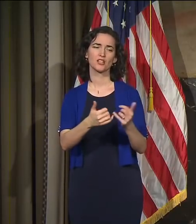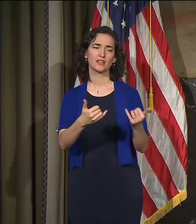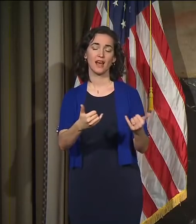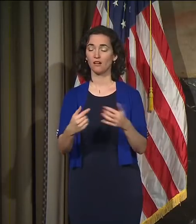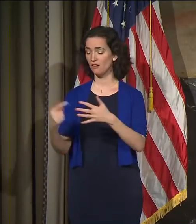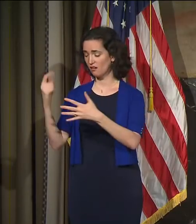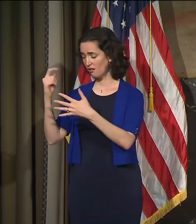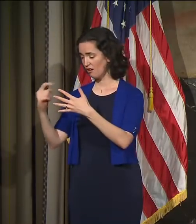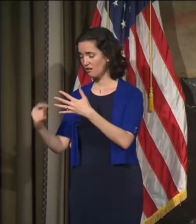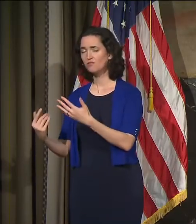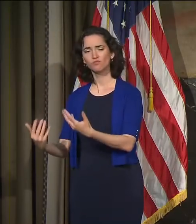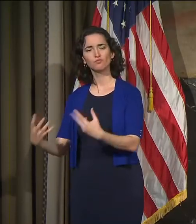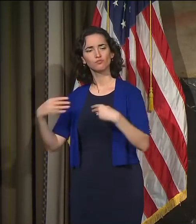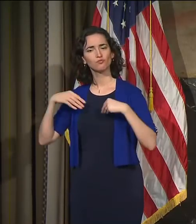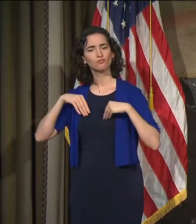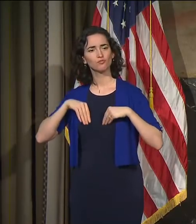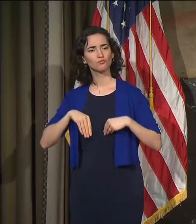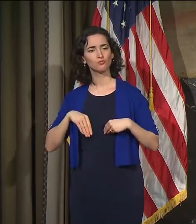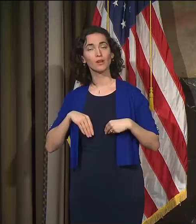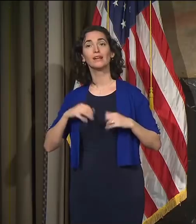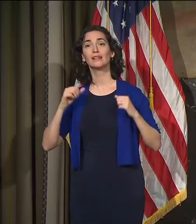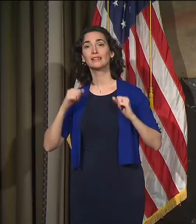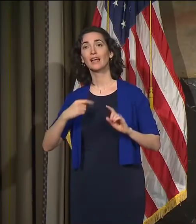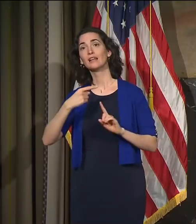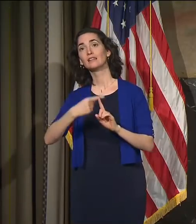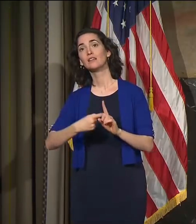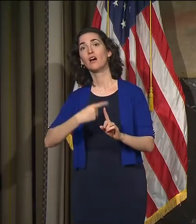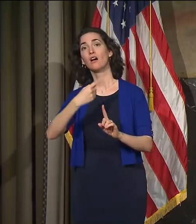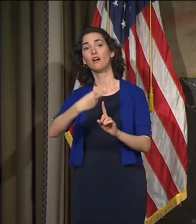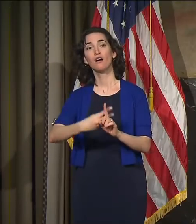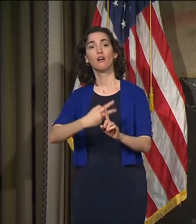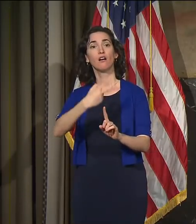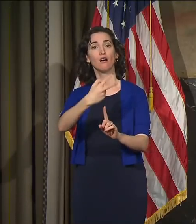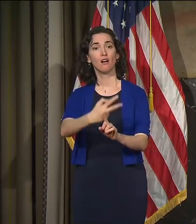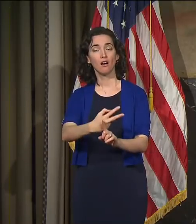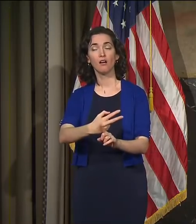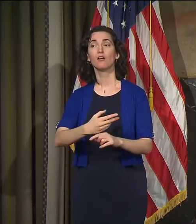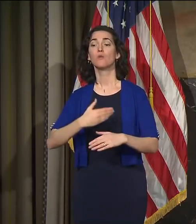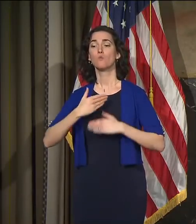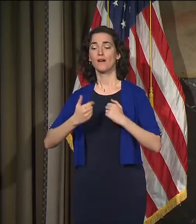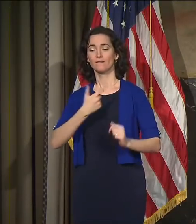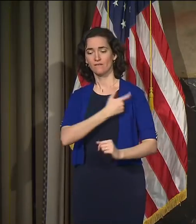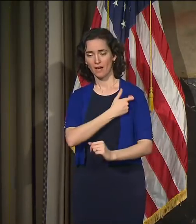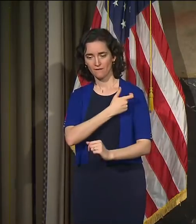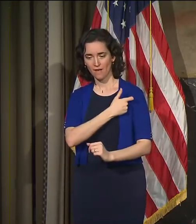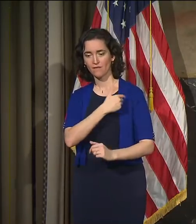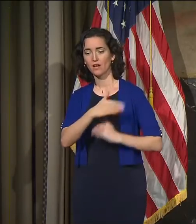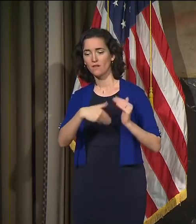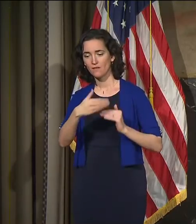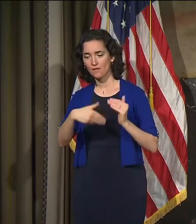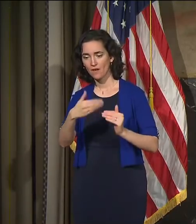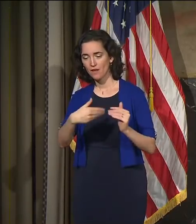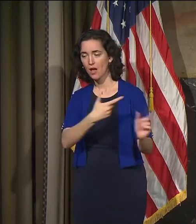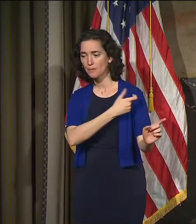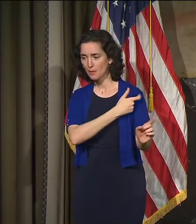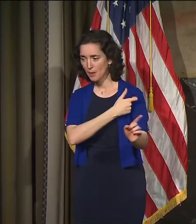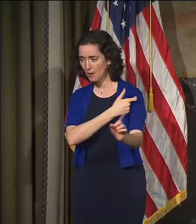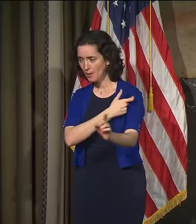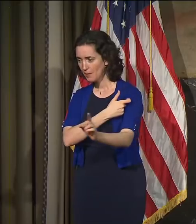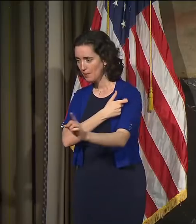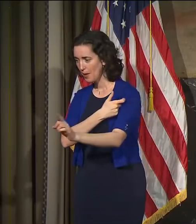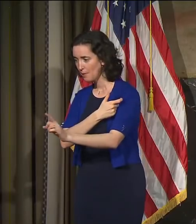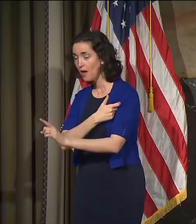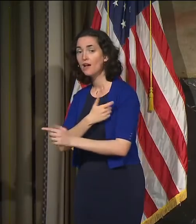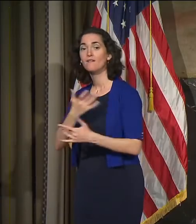measures, so that over the next few months, as we work through this vaccination and get enough of our people vaccinated that we start to